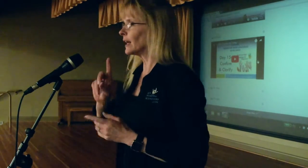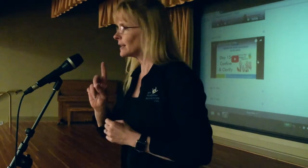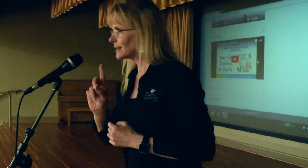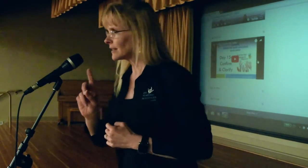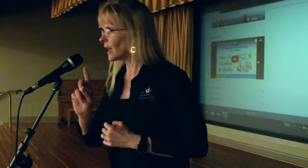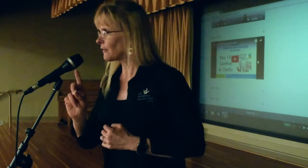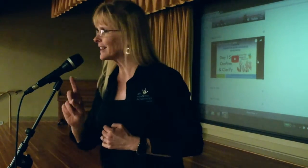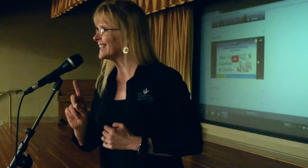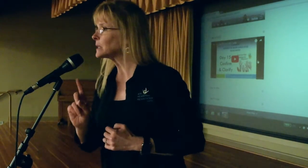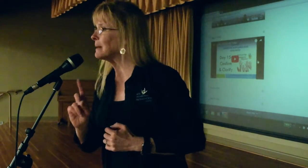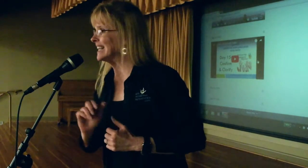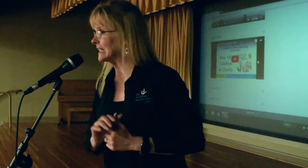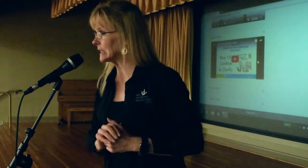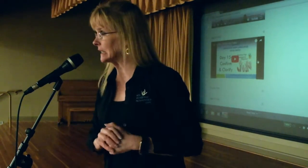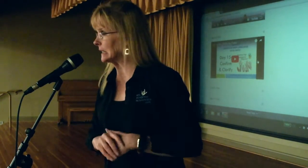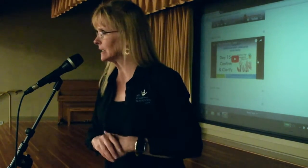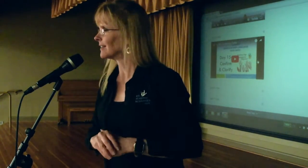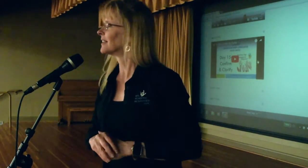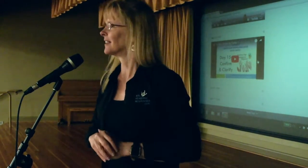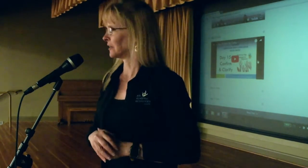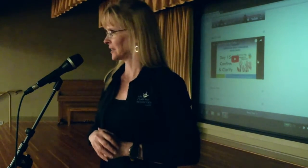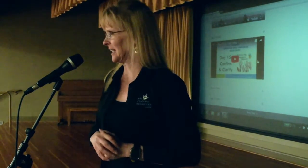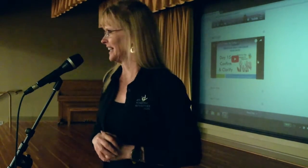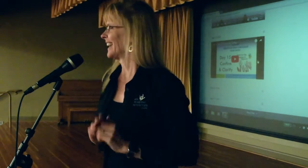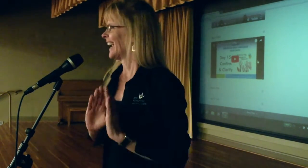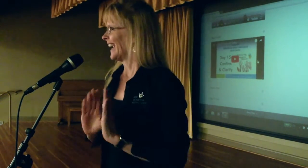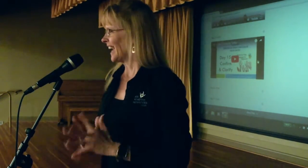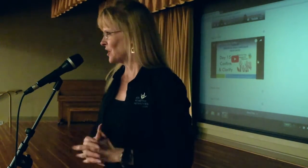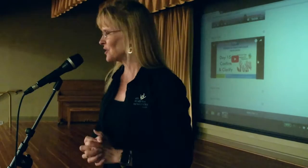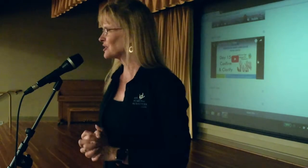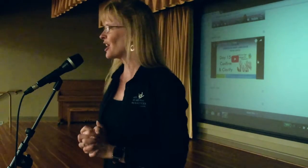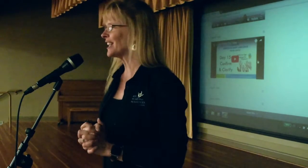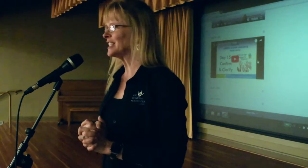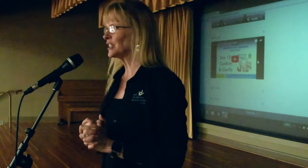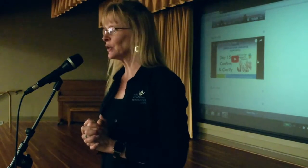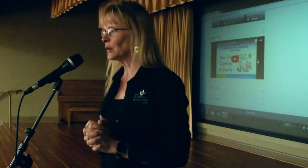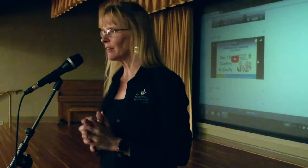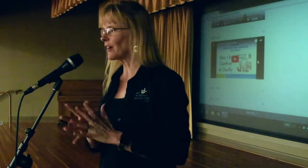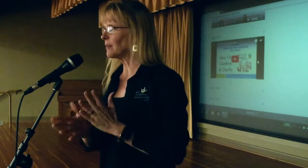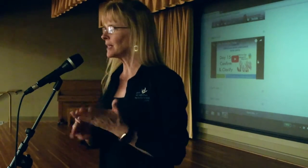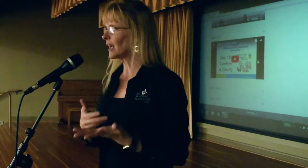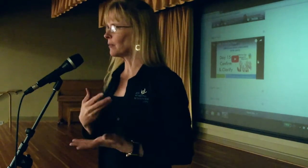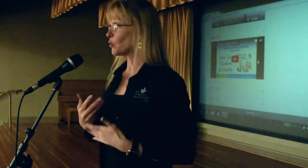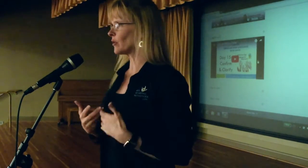doesn't. Everything depends On who you're talking to. who you're signing talking with. to, and if I'm in a more of a